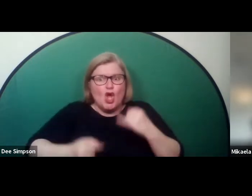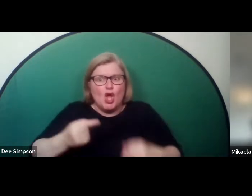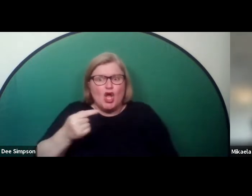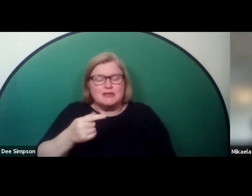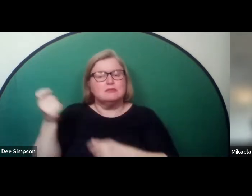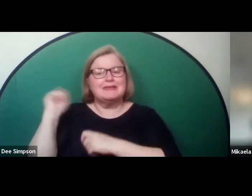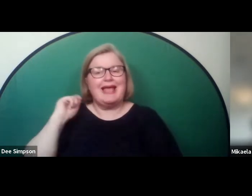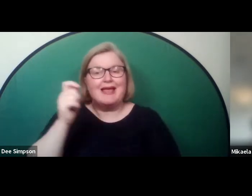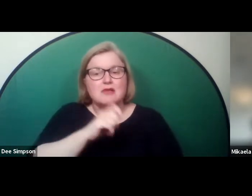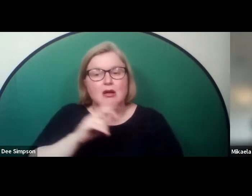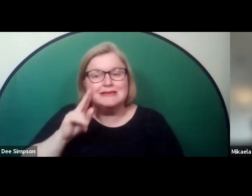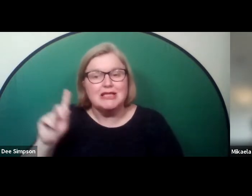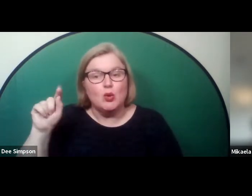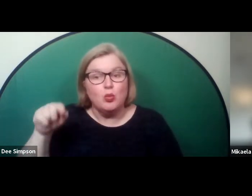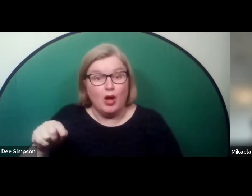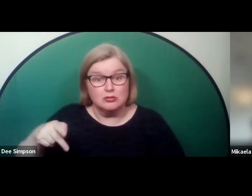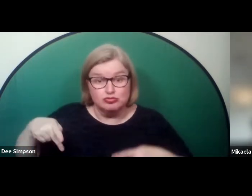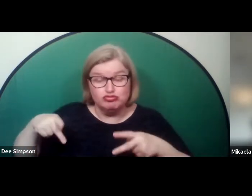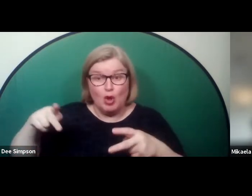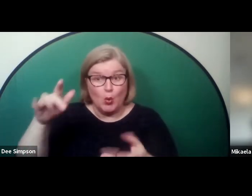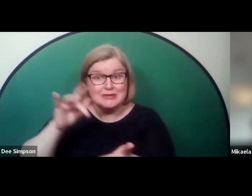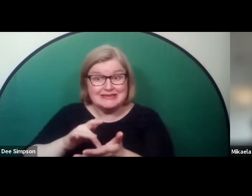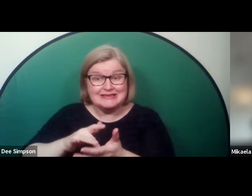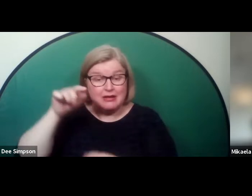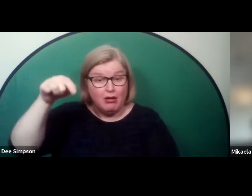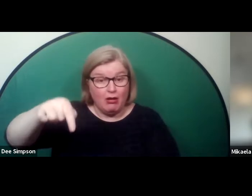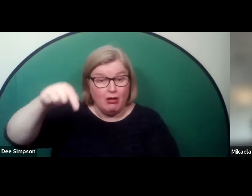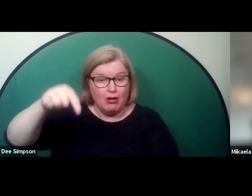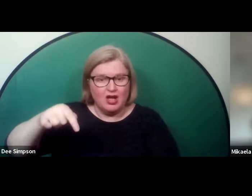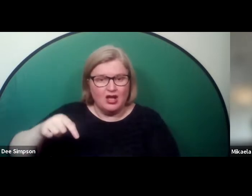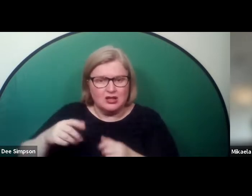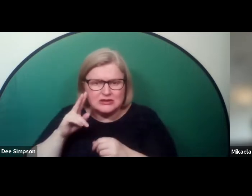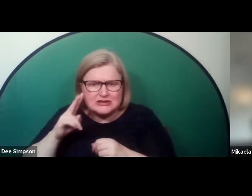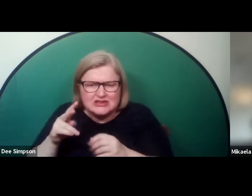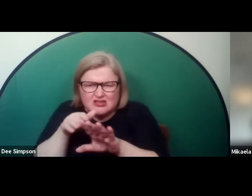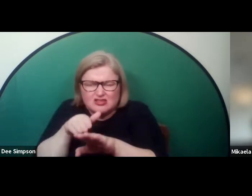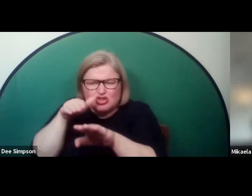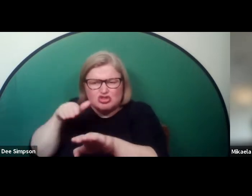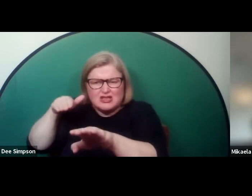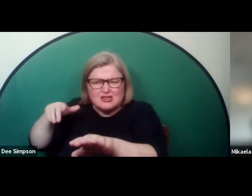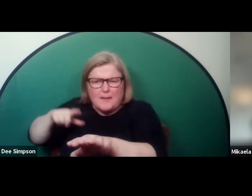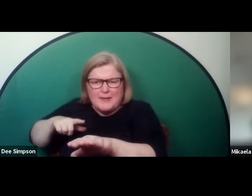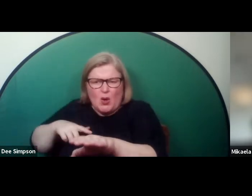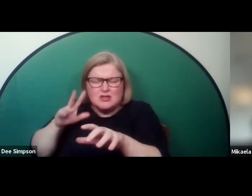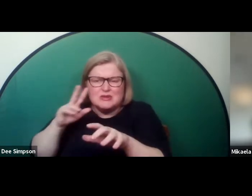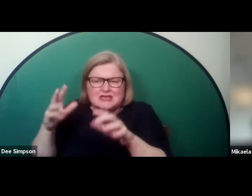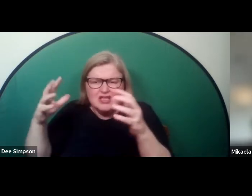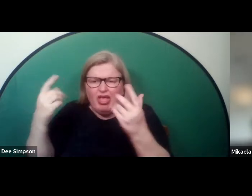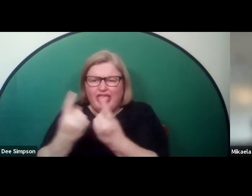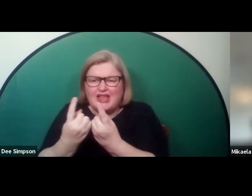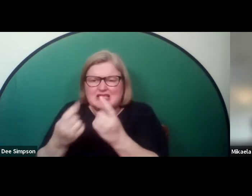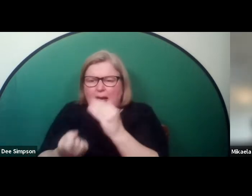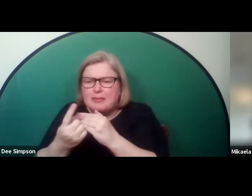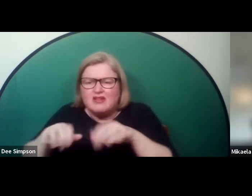Kenya, you can see here a road in the city centre where congestion is building up because the road is blocked by rubble and flooding.